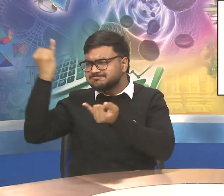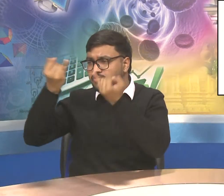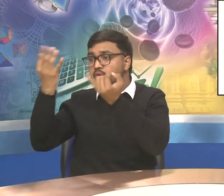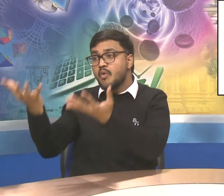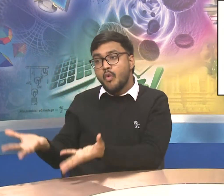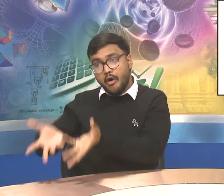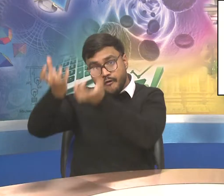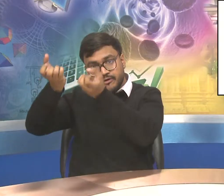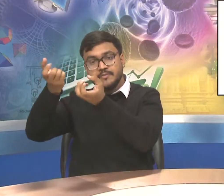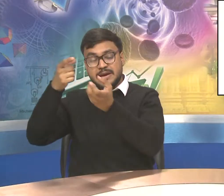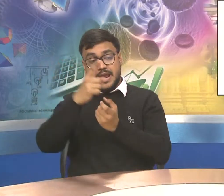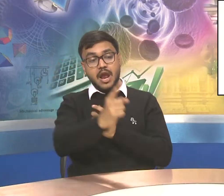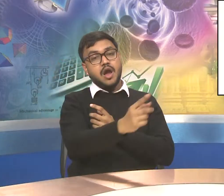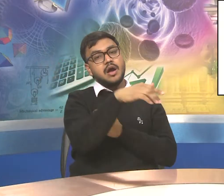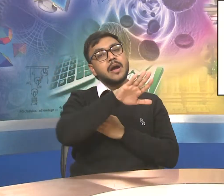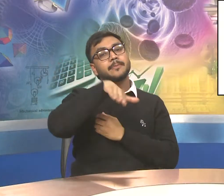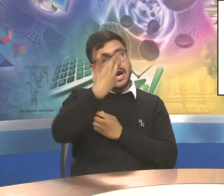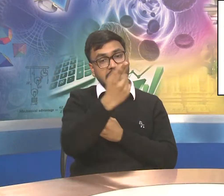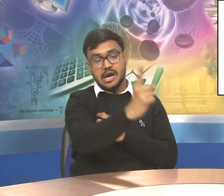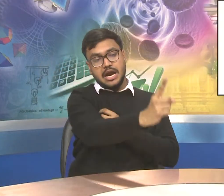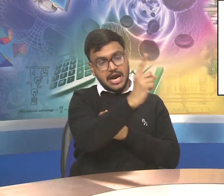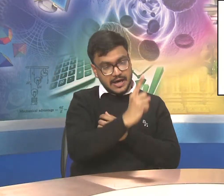It covers direct services such as